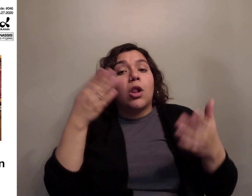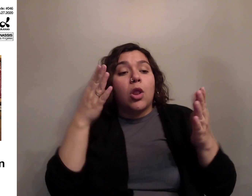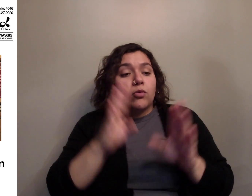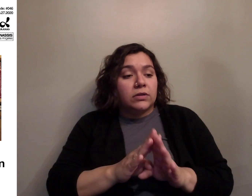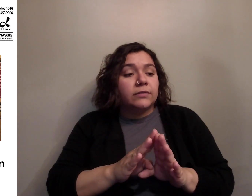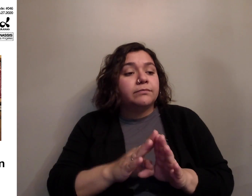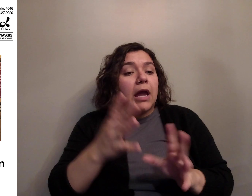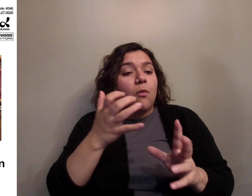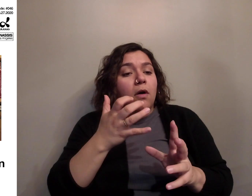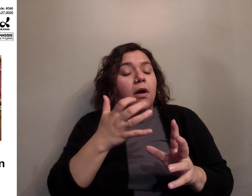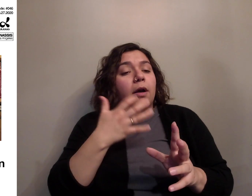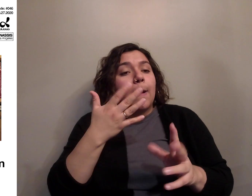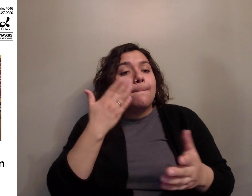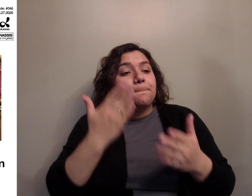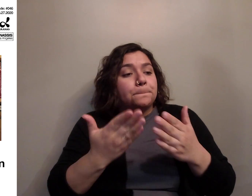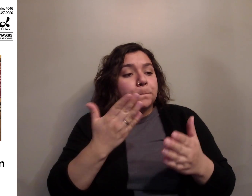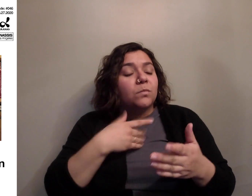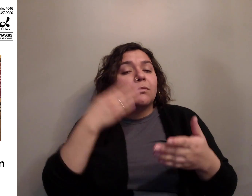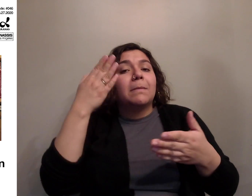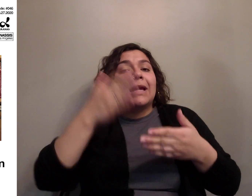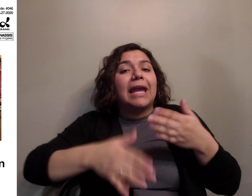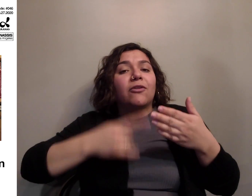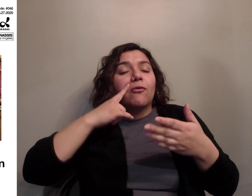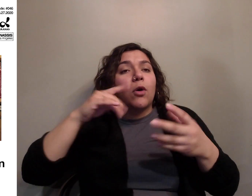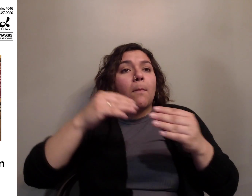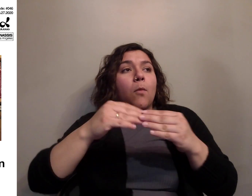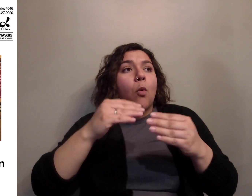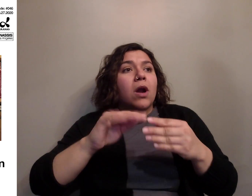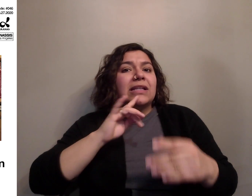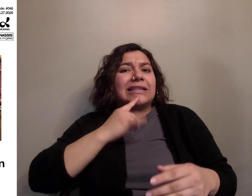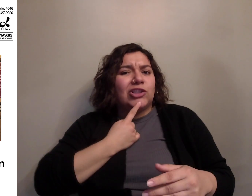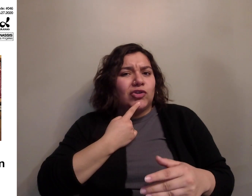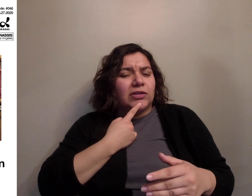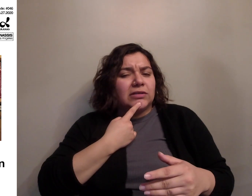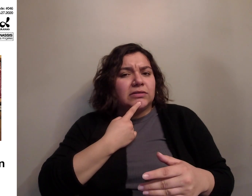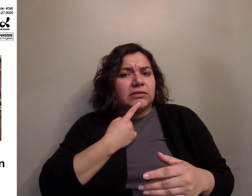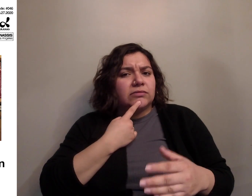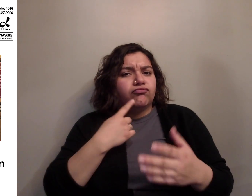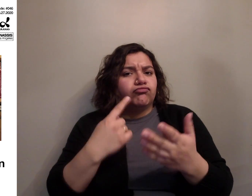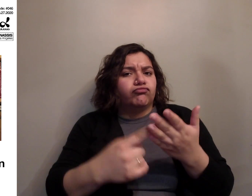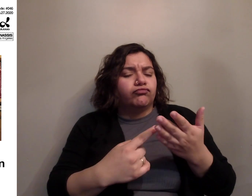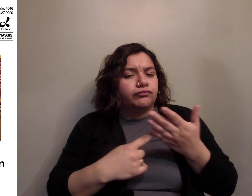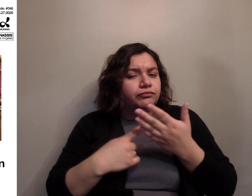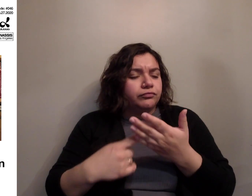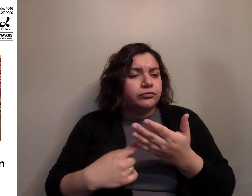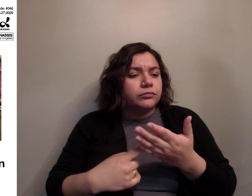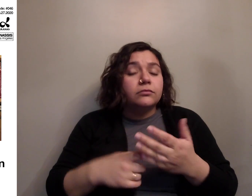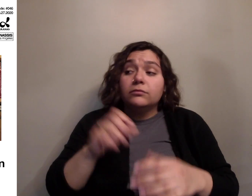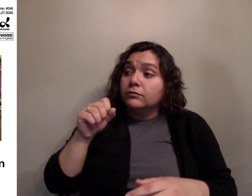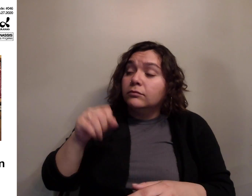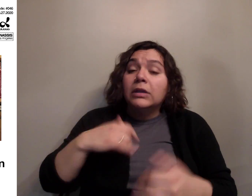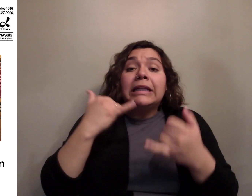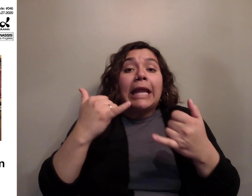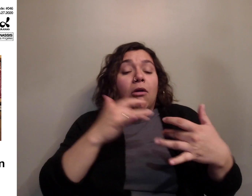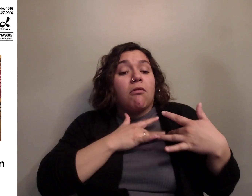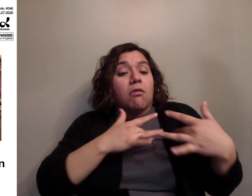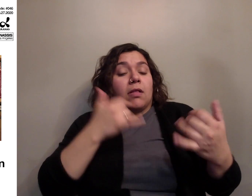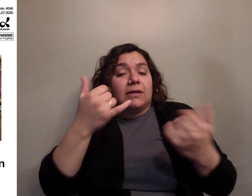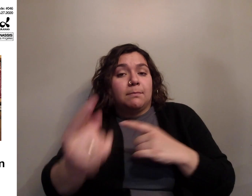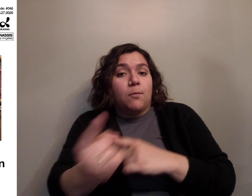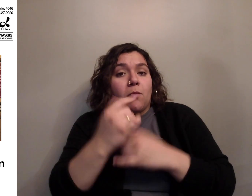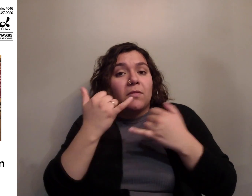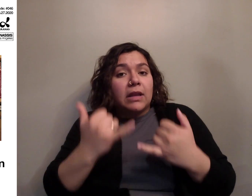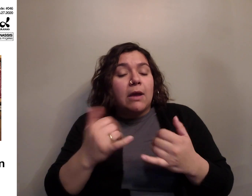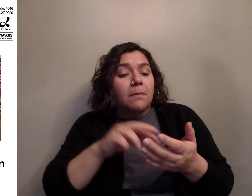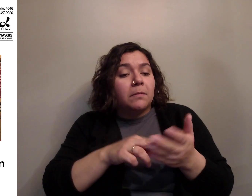mode, in closing, I want to perhaps end on a more dire note. The nature